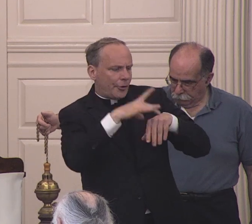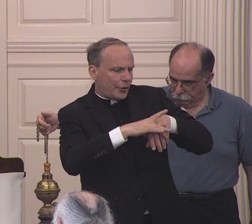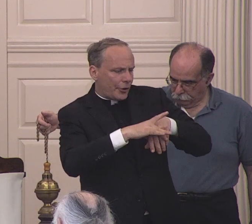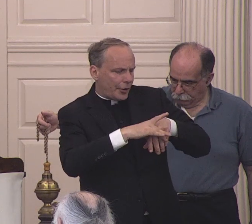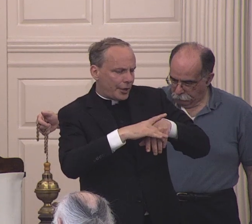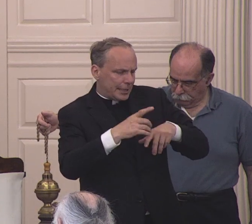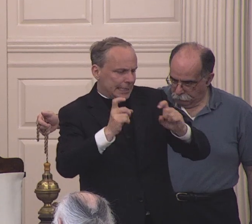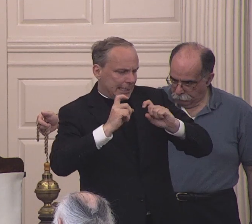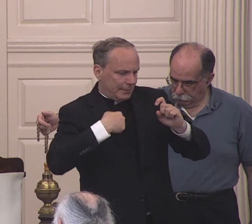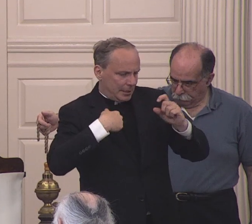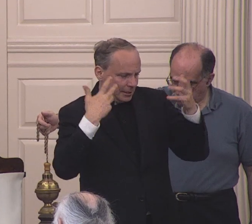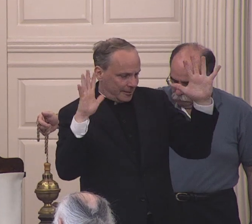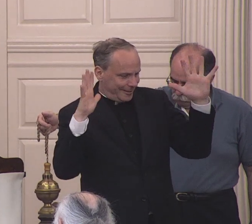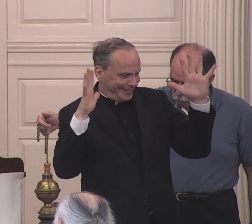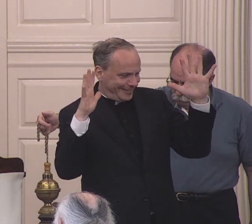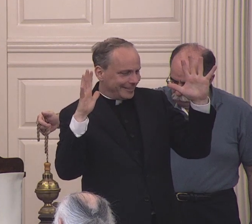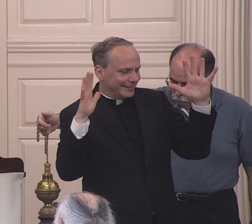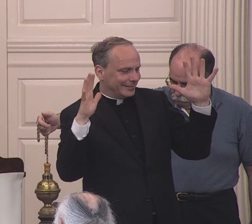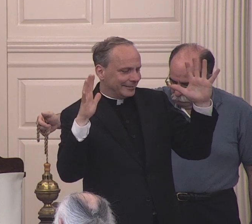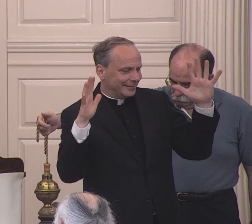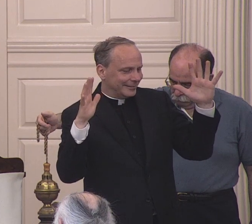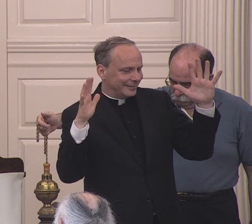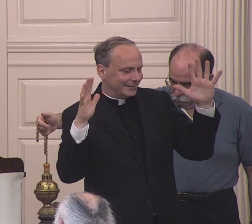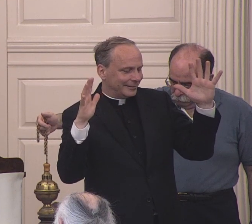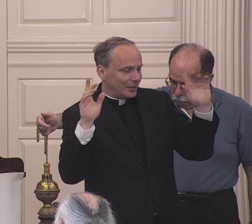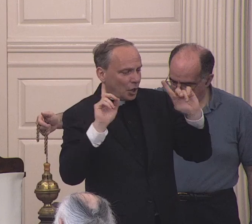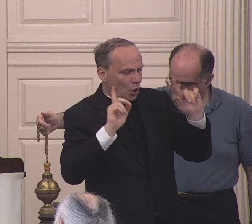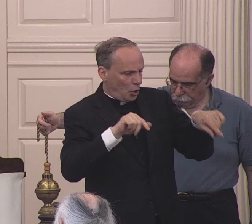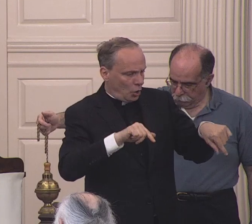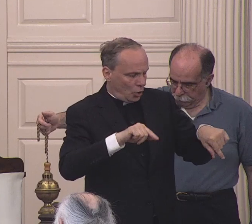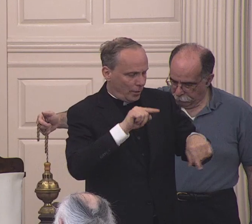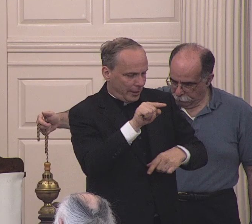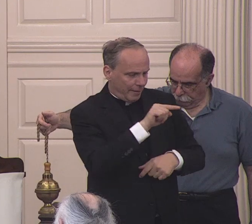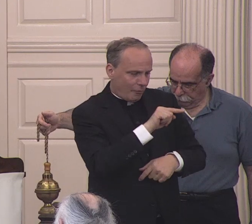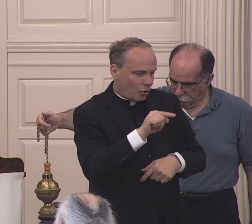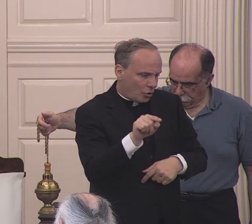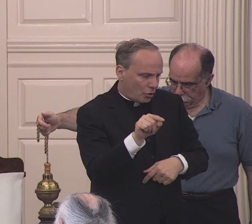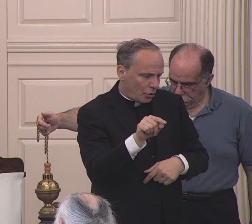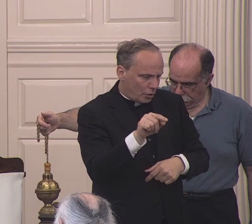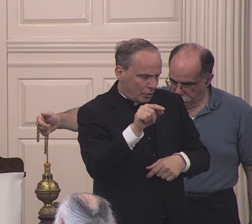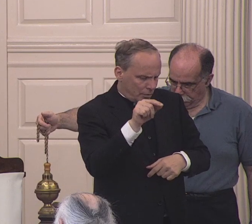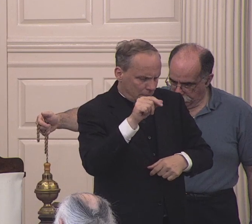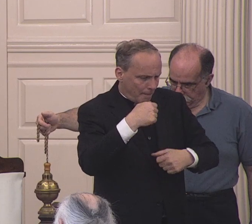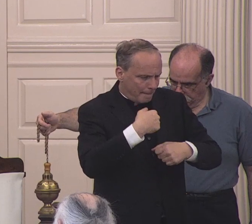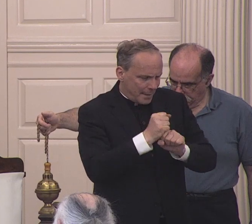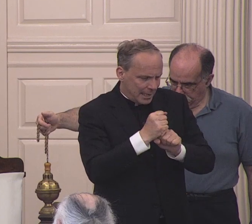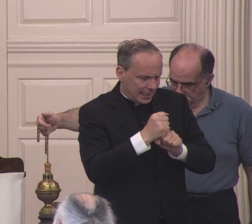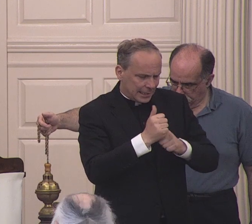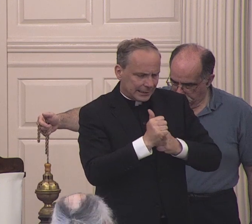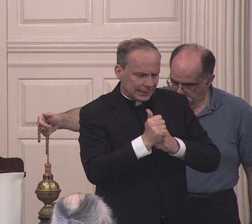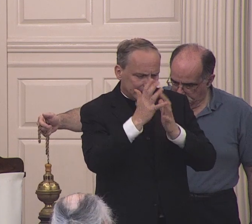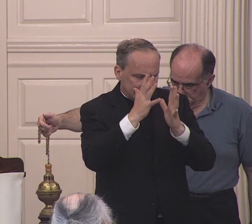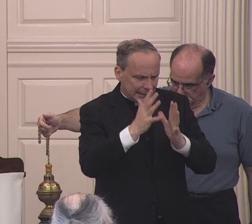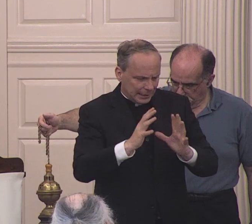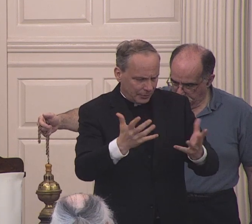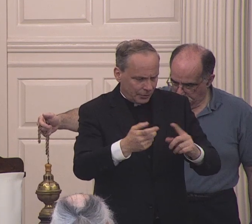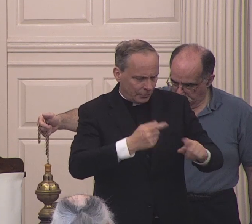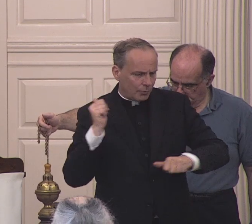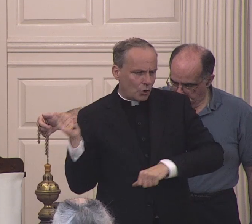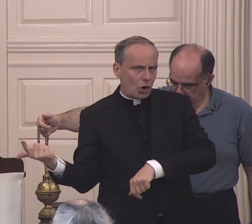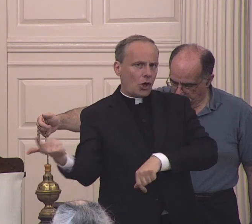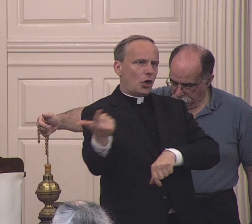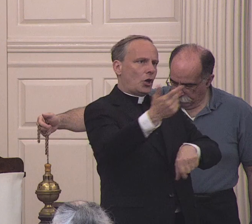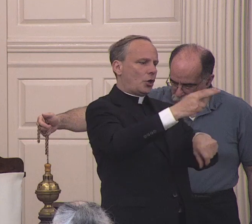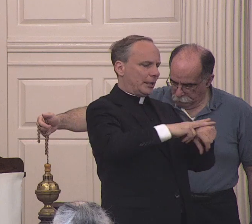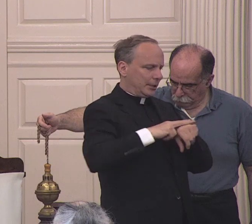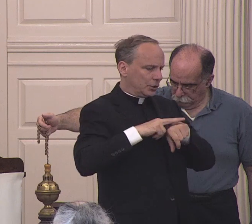has been given to me. Go therefore and make disciples of all